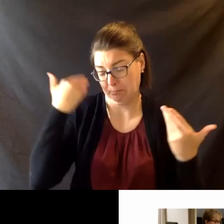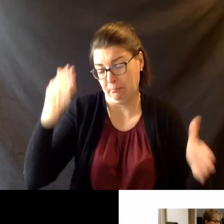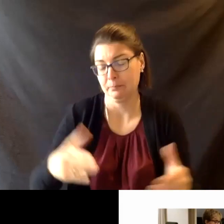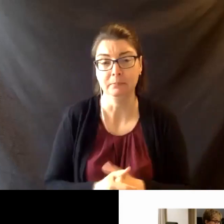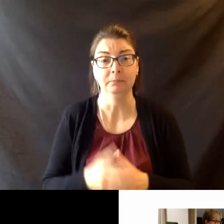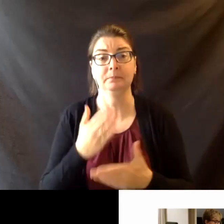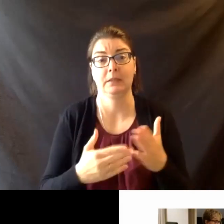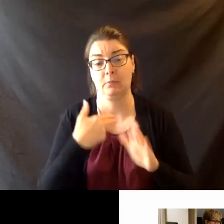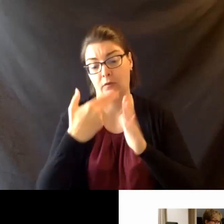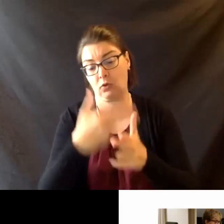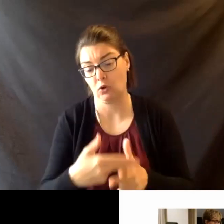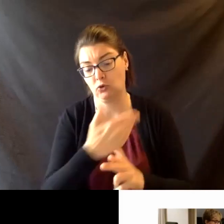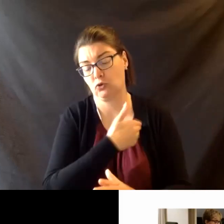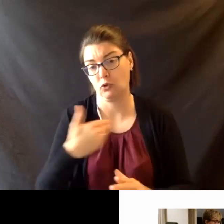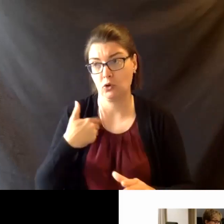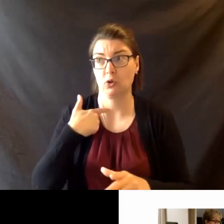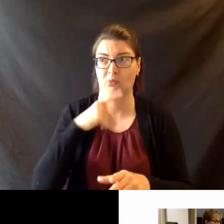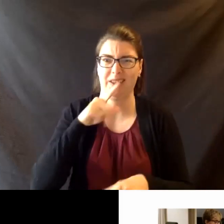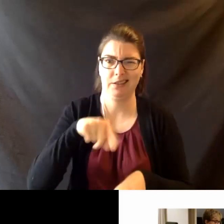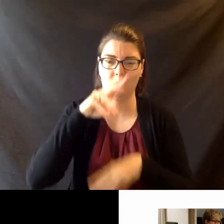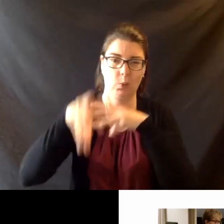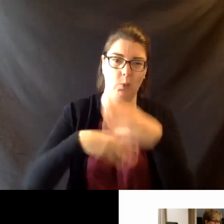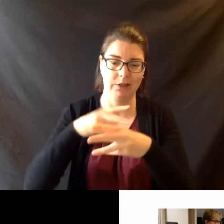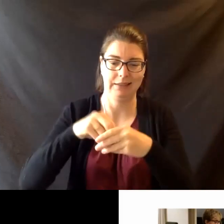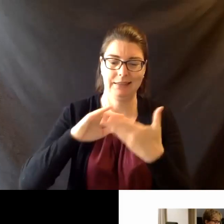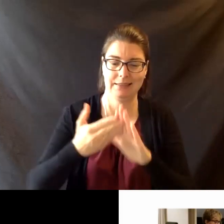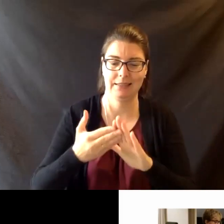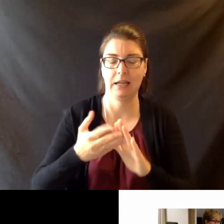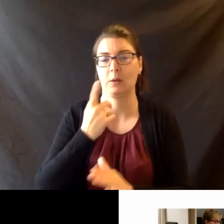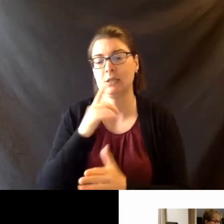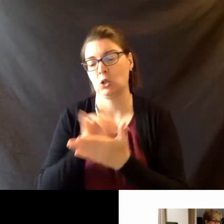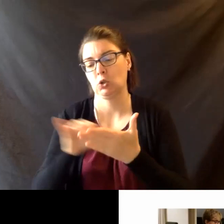called Toronto the world in a city. And so I would say that York is the world